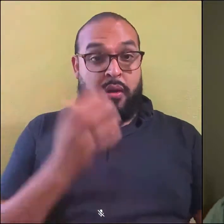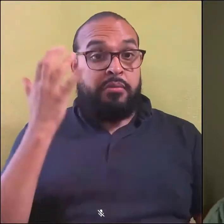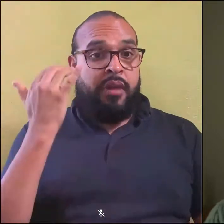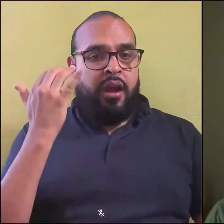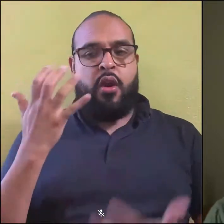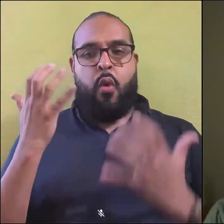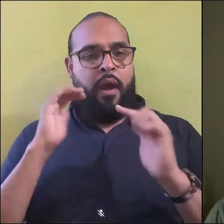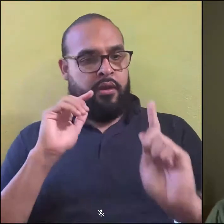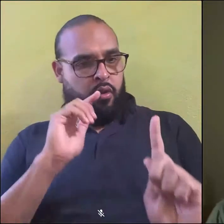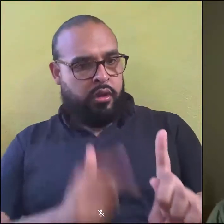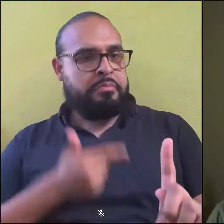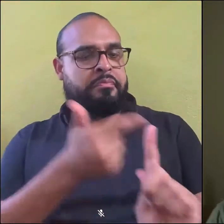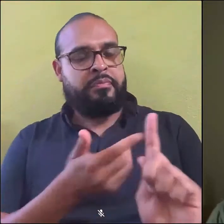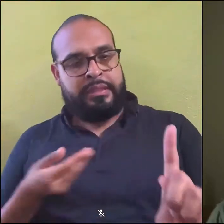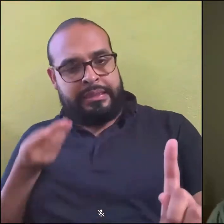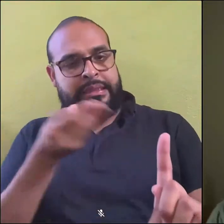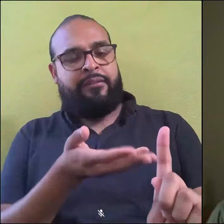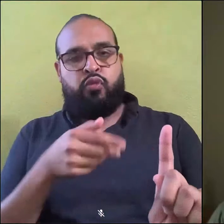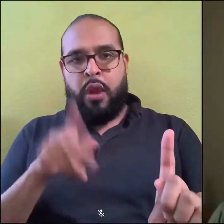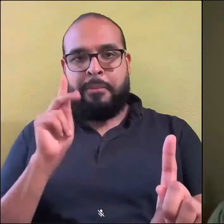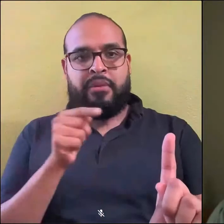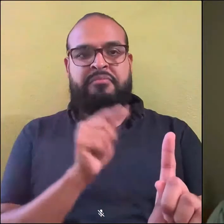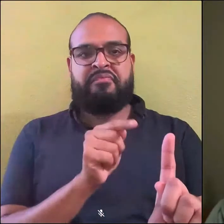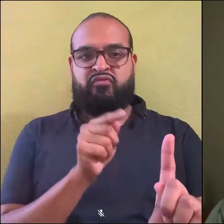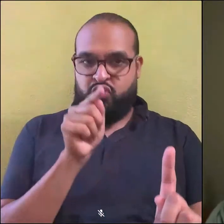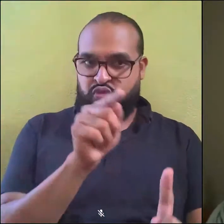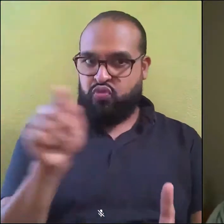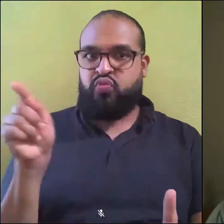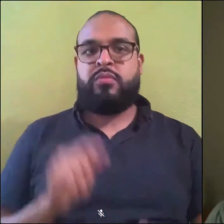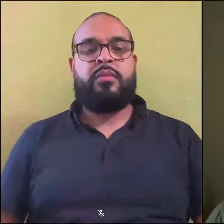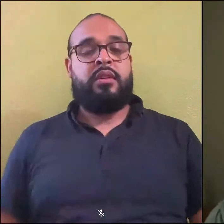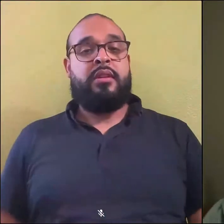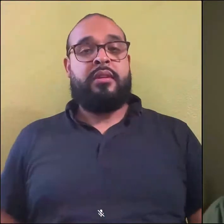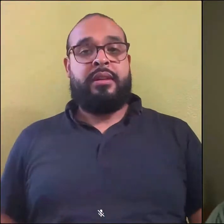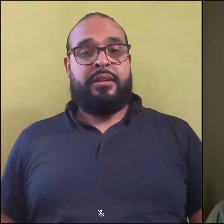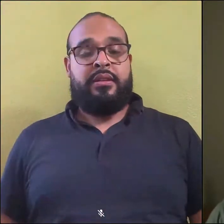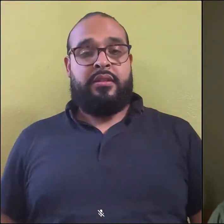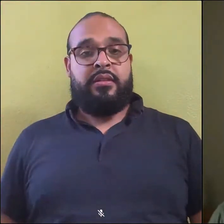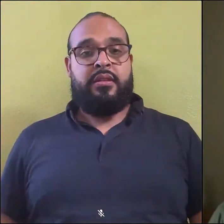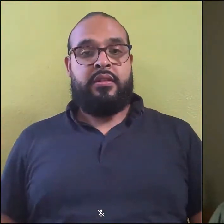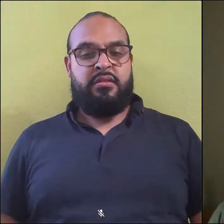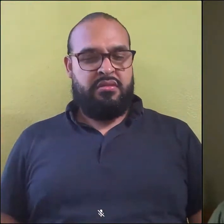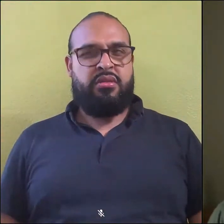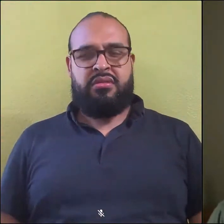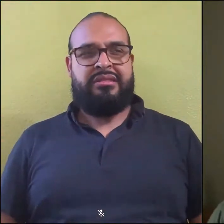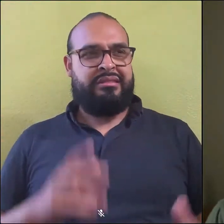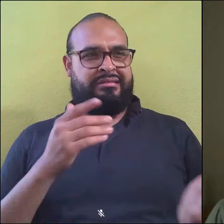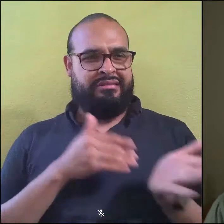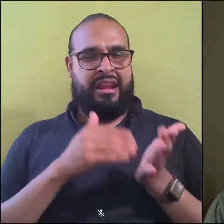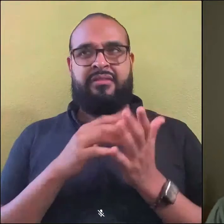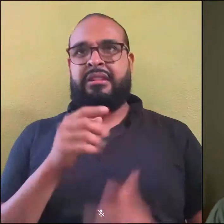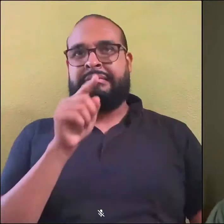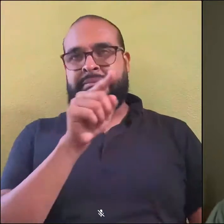Too often, I just see people struggle without thinking about that, without